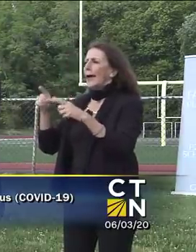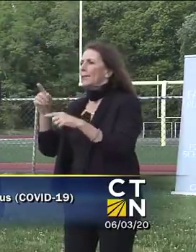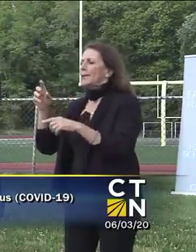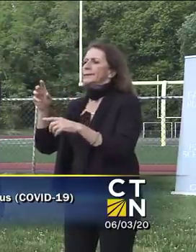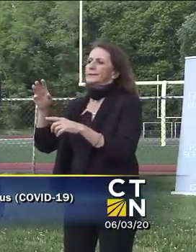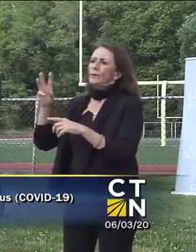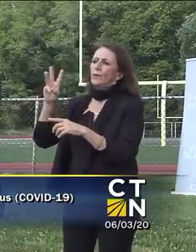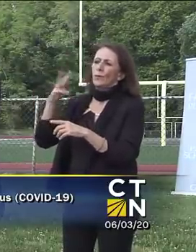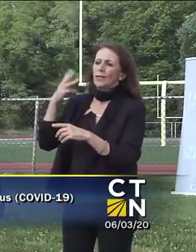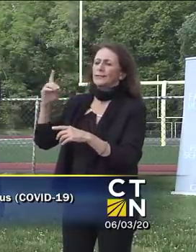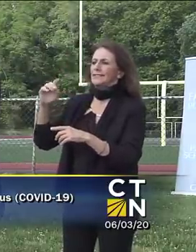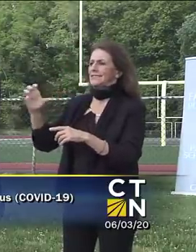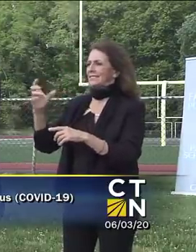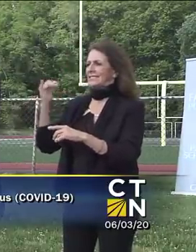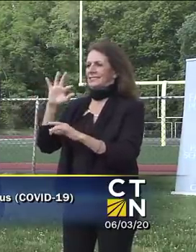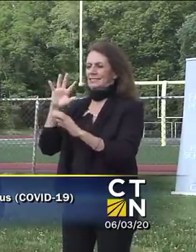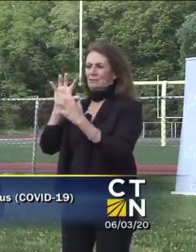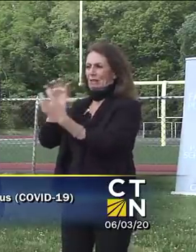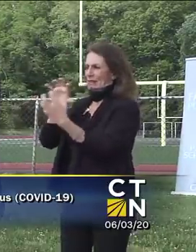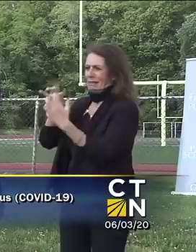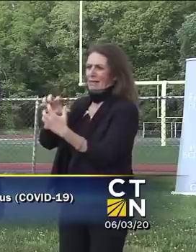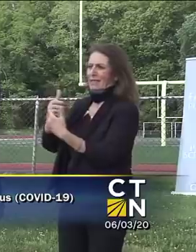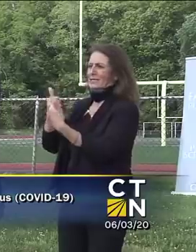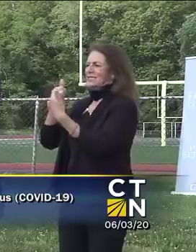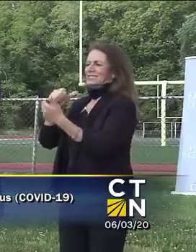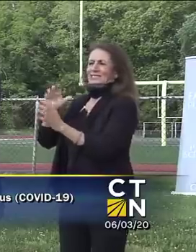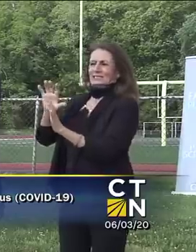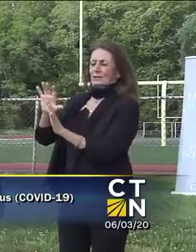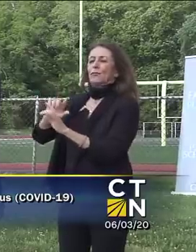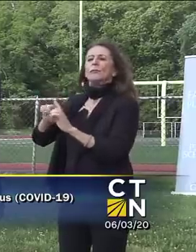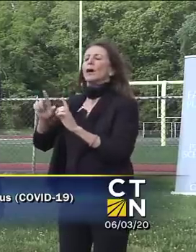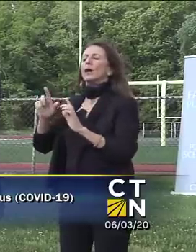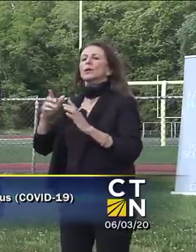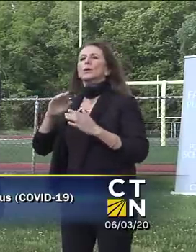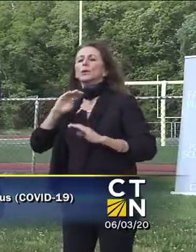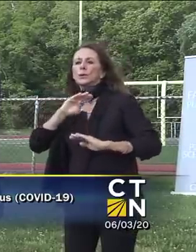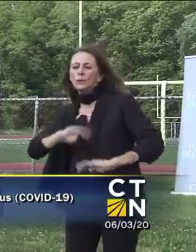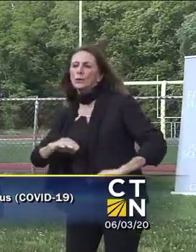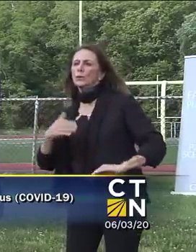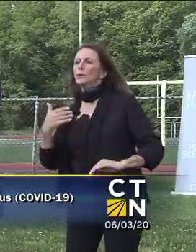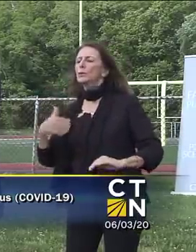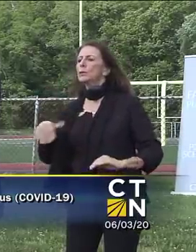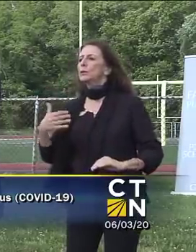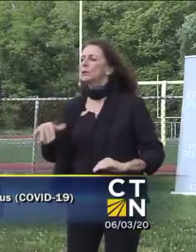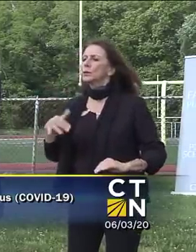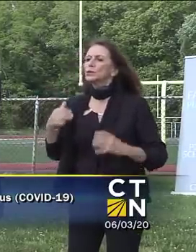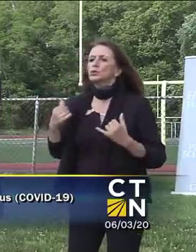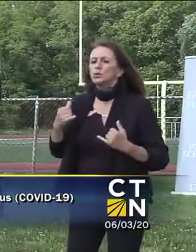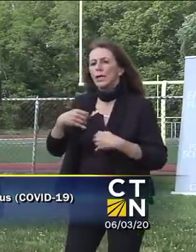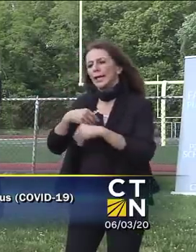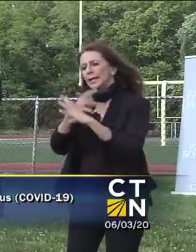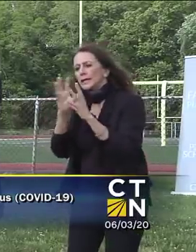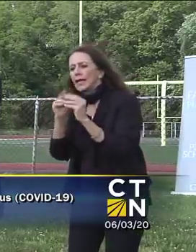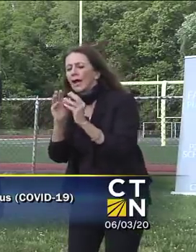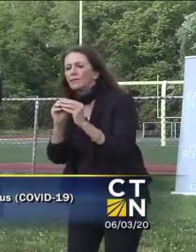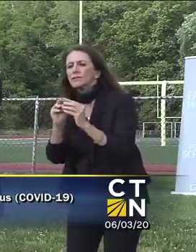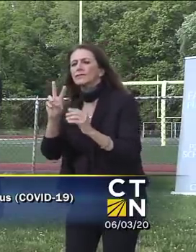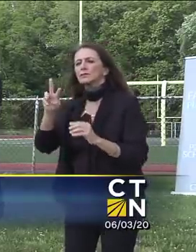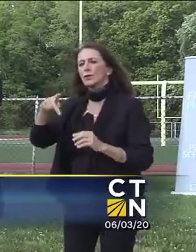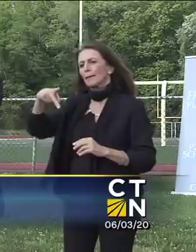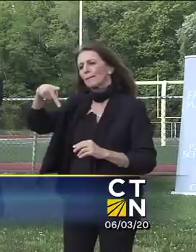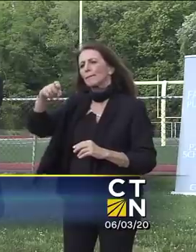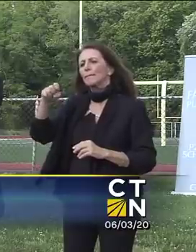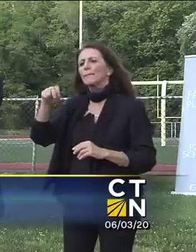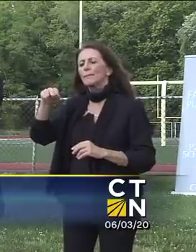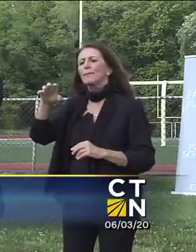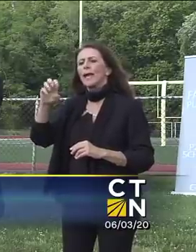White House was pretty confrontational, and thankfully, in the conference today, you know, Vice President Pence